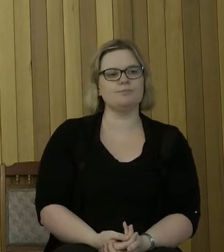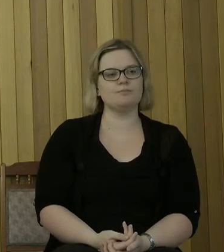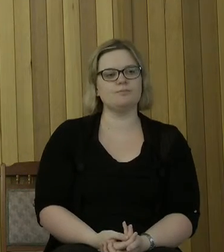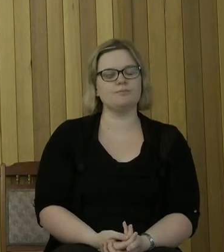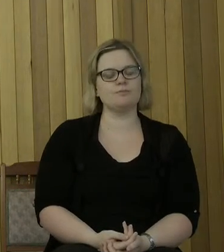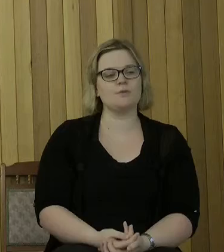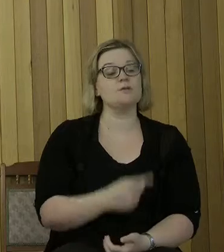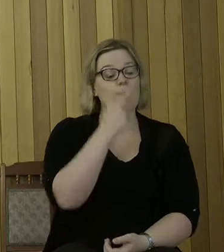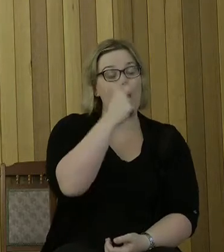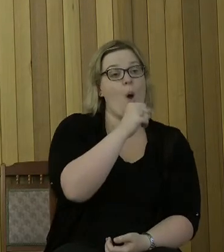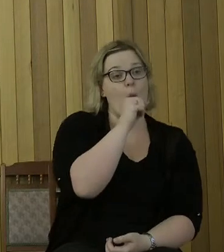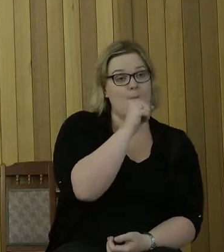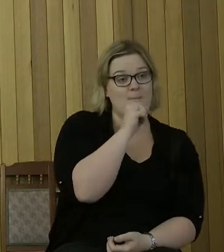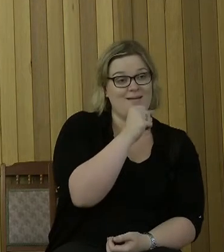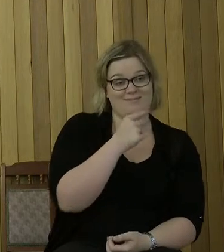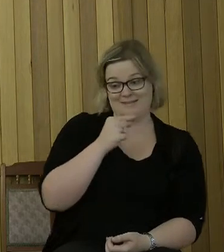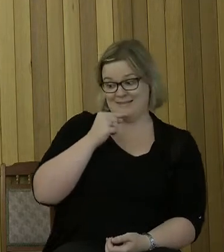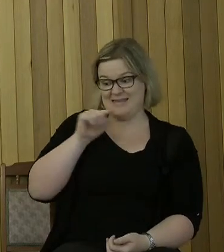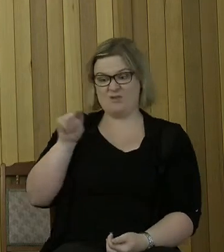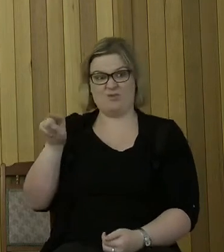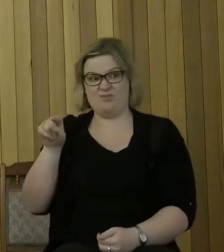Pastor, from that day forward,